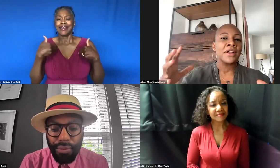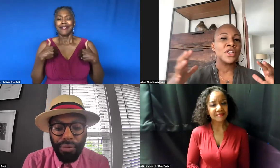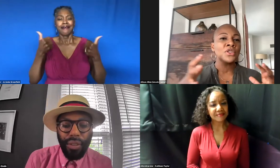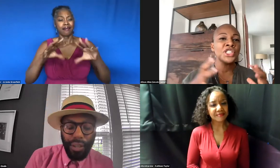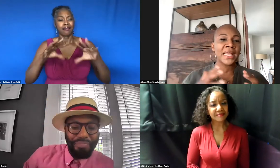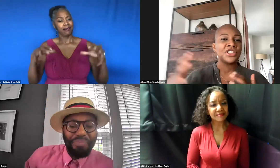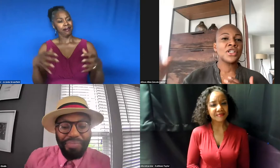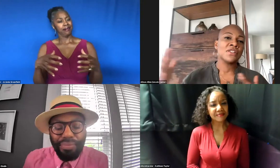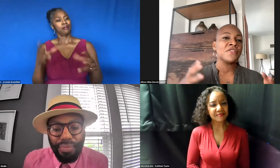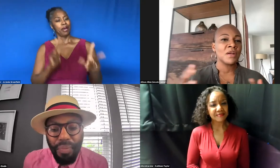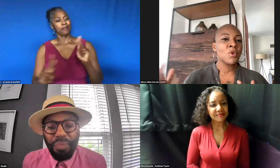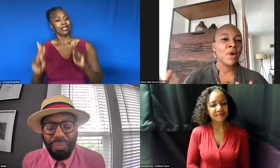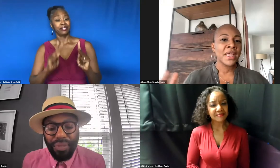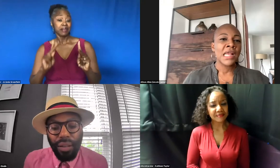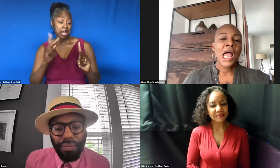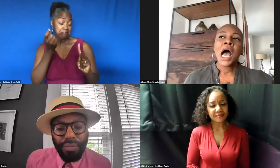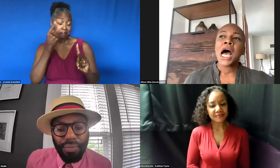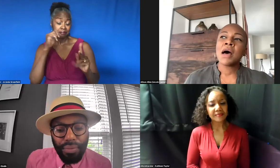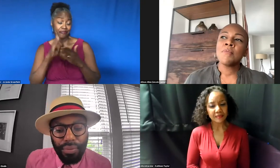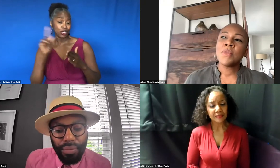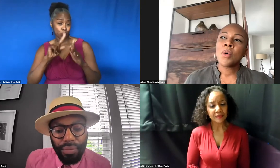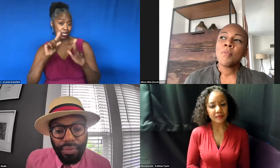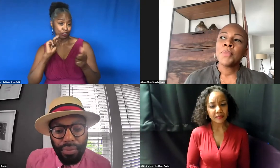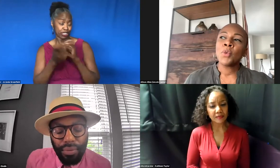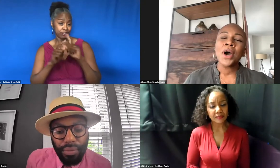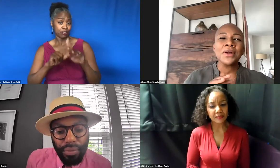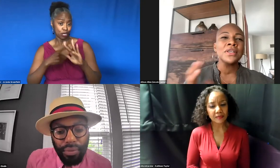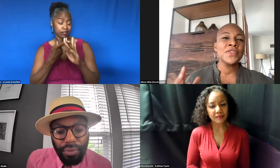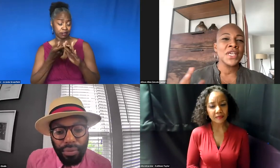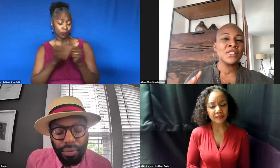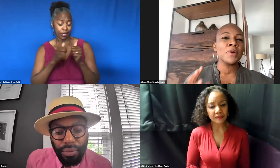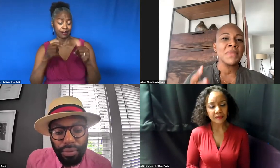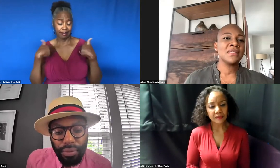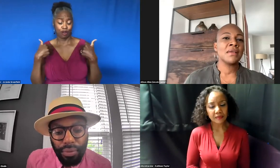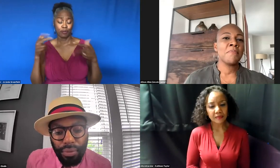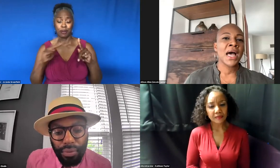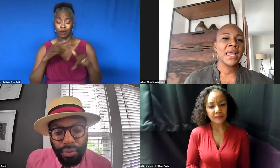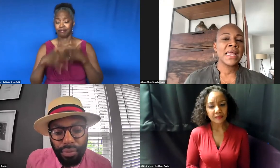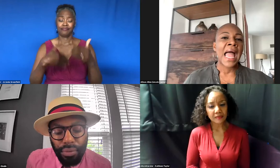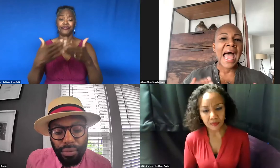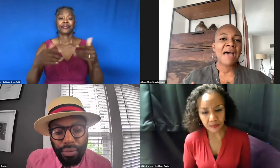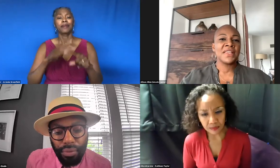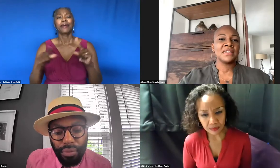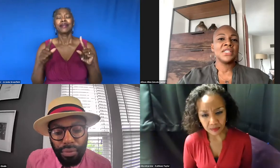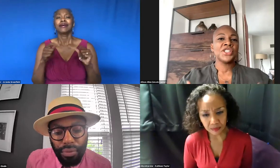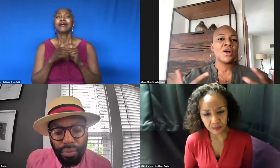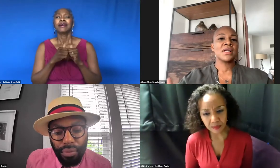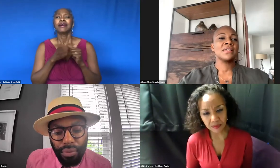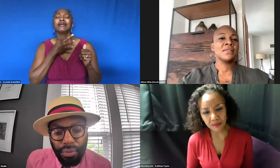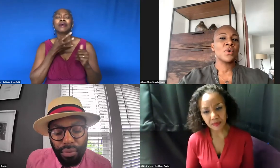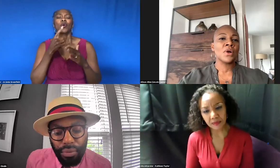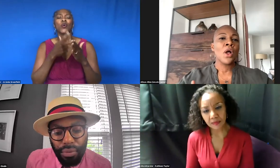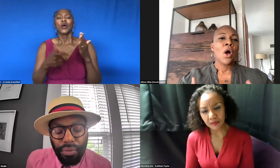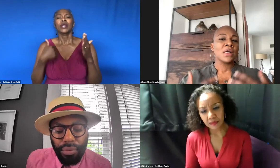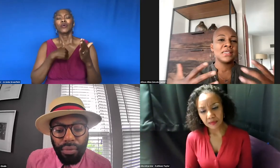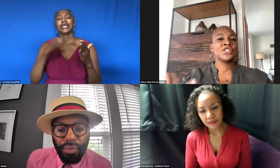is where, you know, change starts from, right? But what are the things that we're missing by having teaching